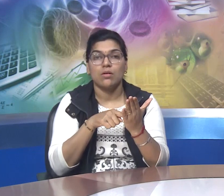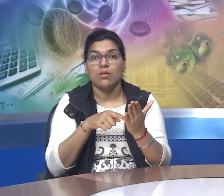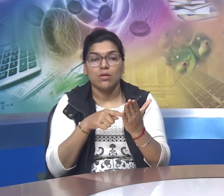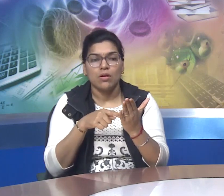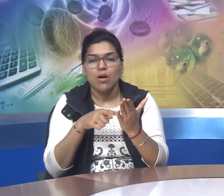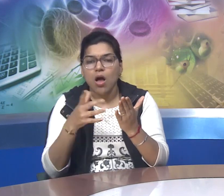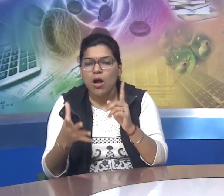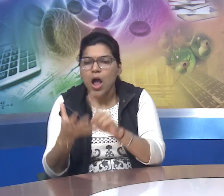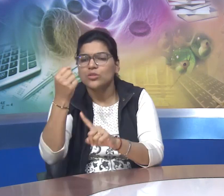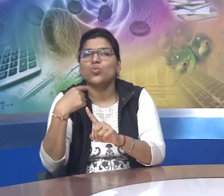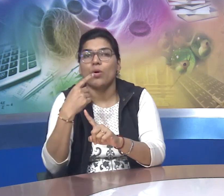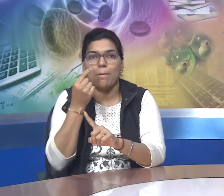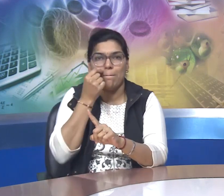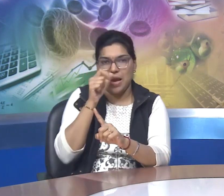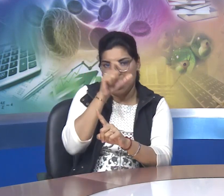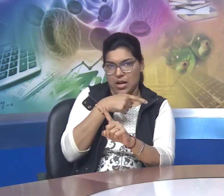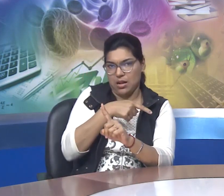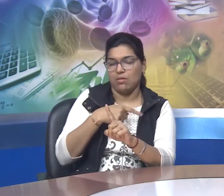is received by him.